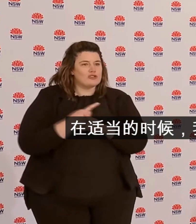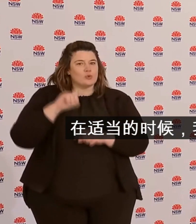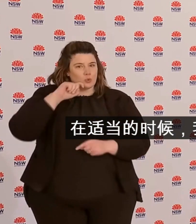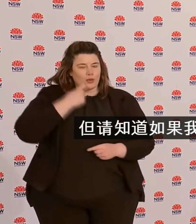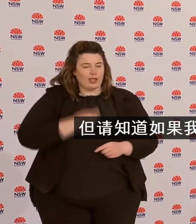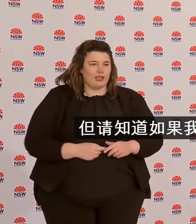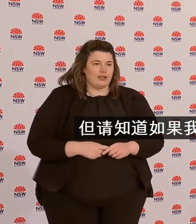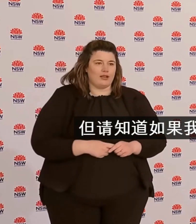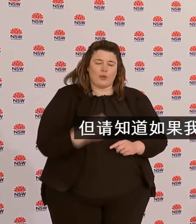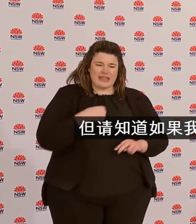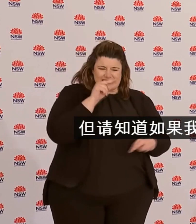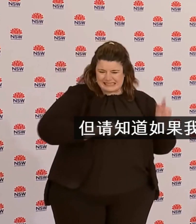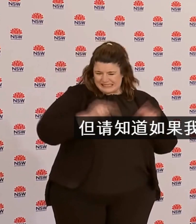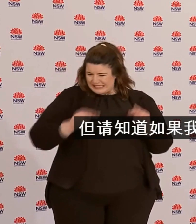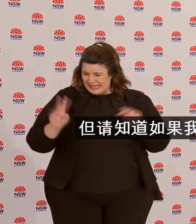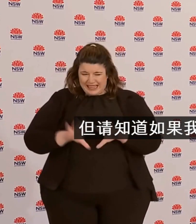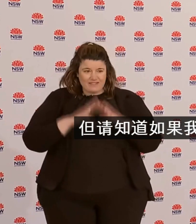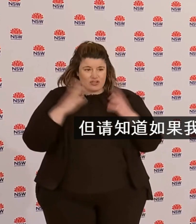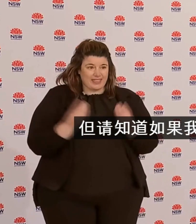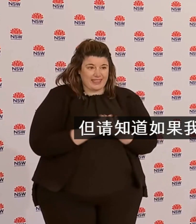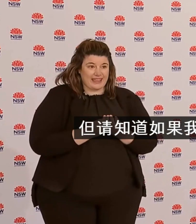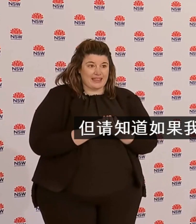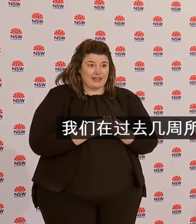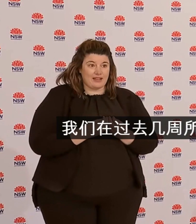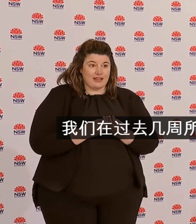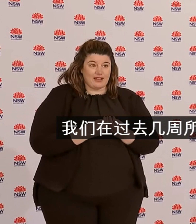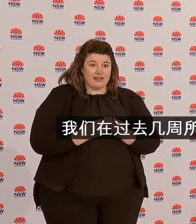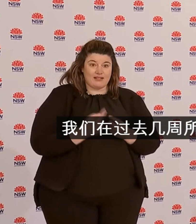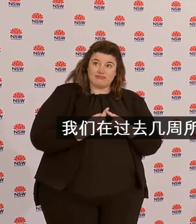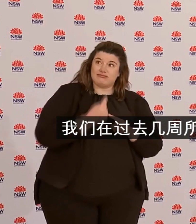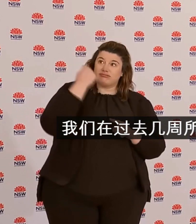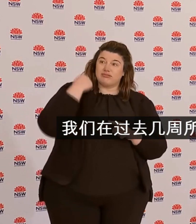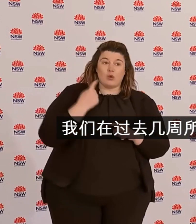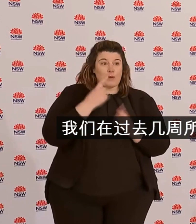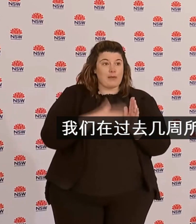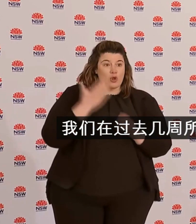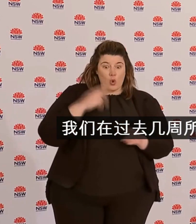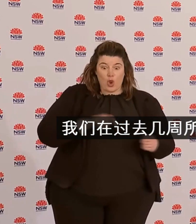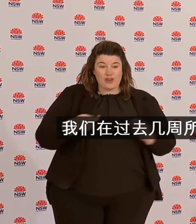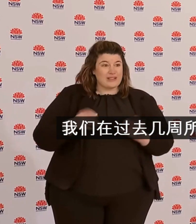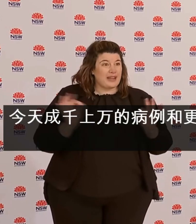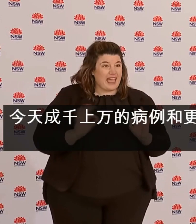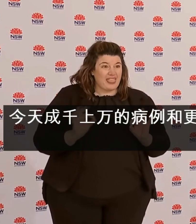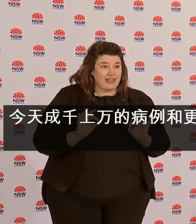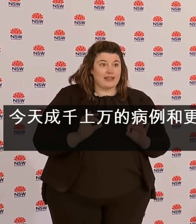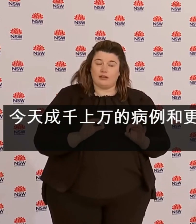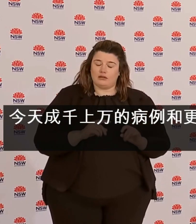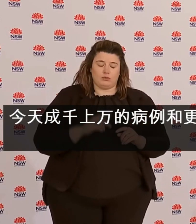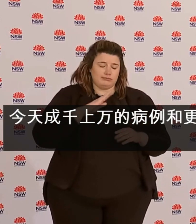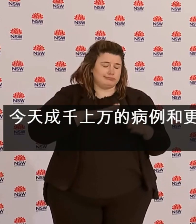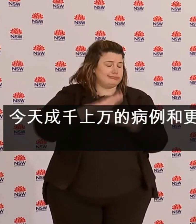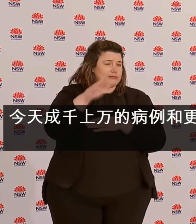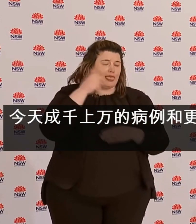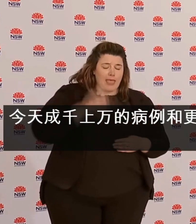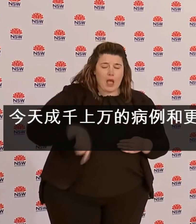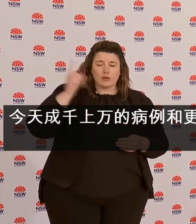those issues, but please know that had we not made those difficult decisions we did in the last few weeks, we literally would have had thousands and thousands of